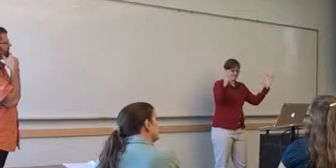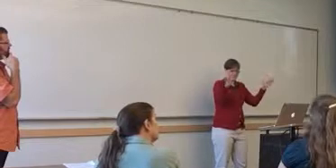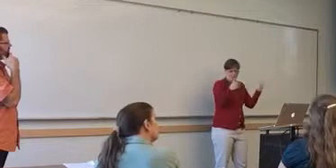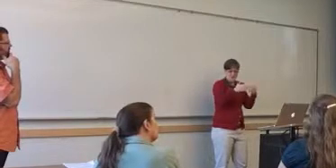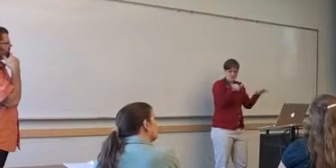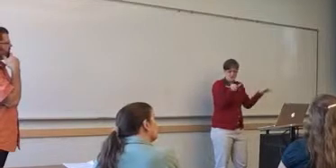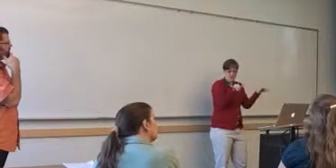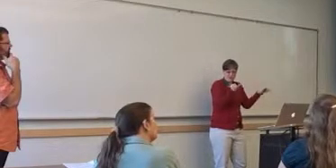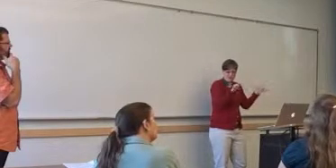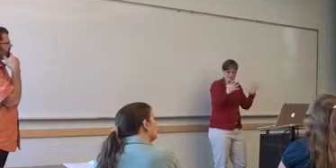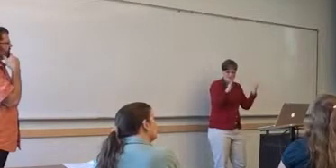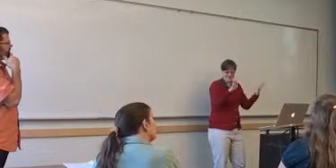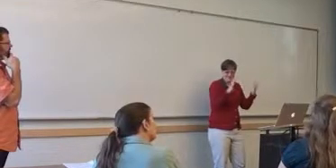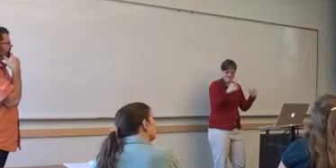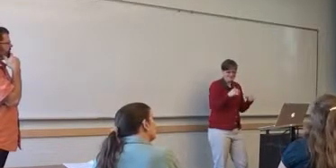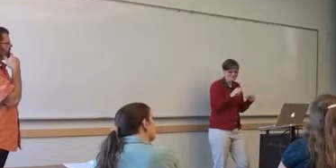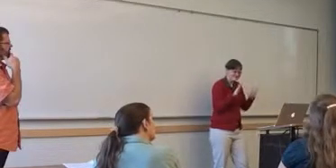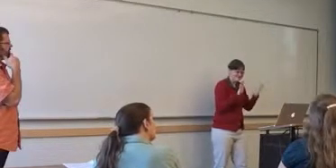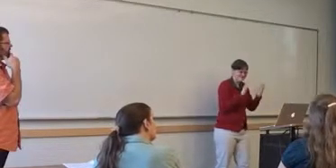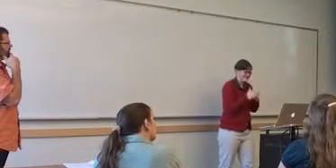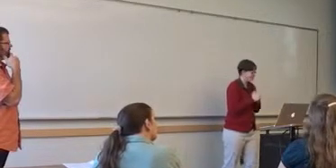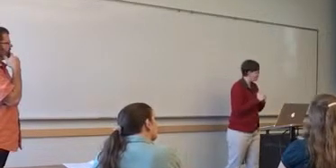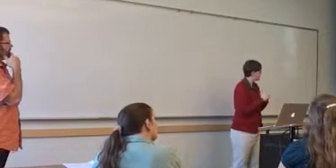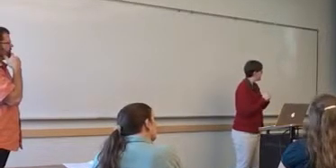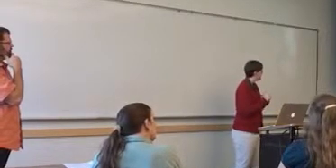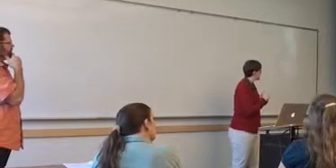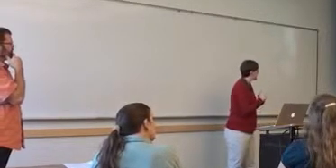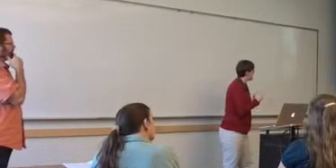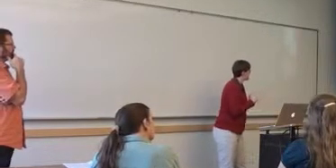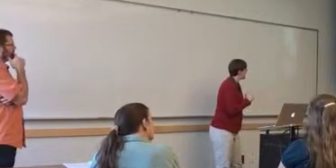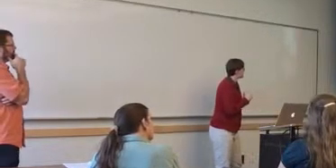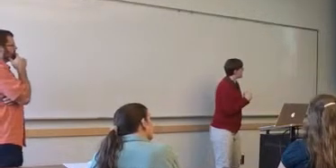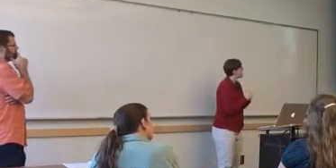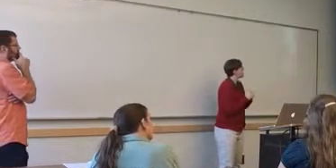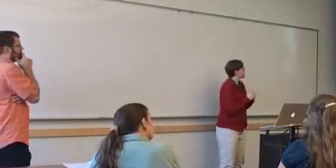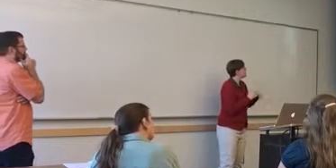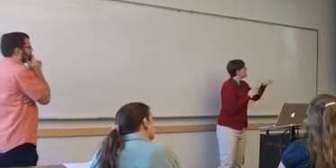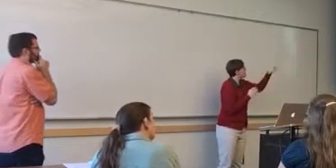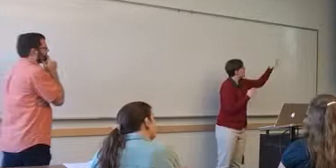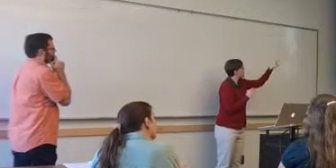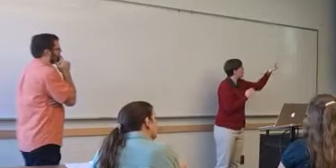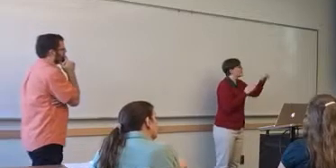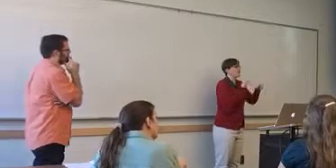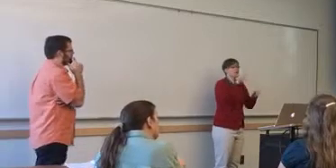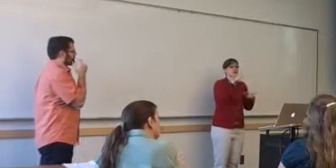So the notation is similar to the Old English, Middle English writings.